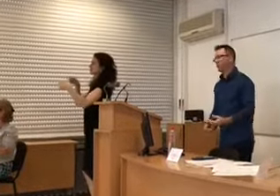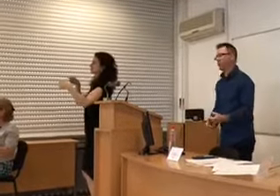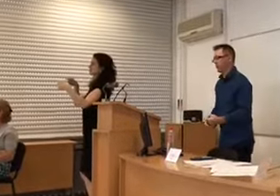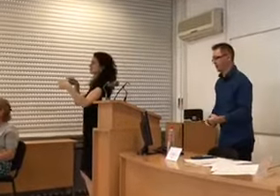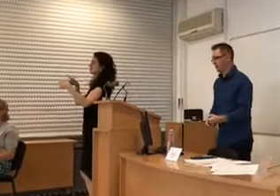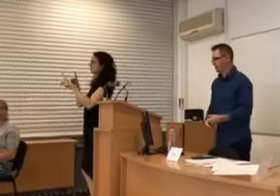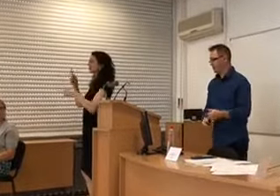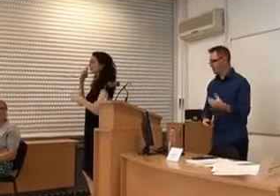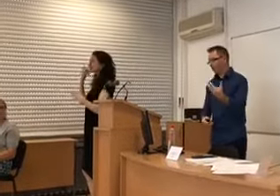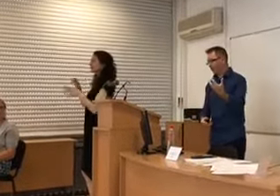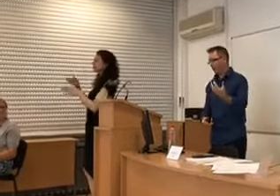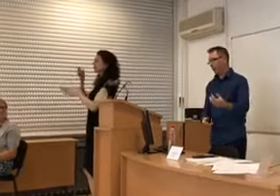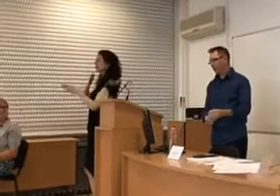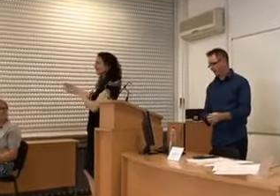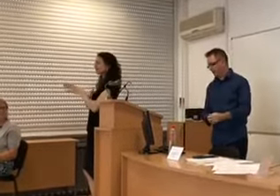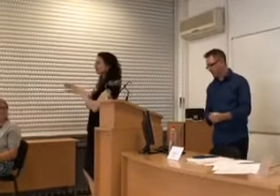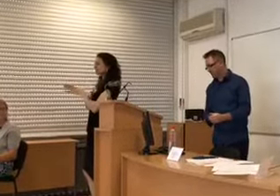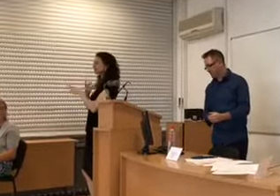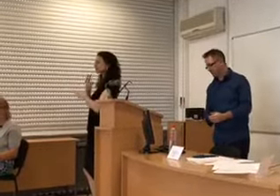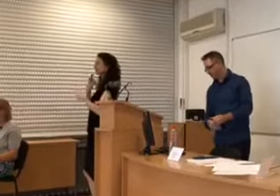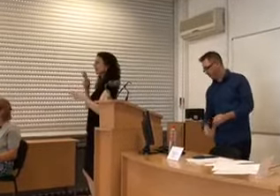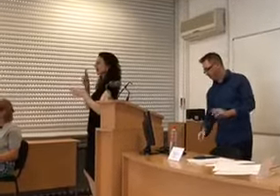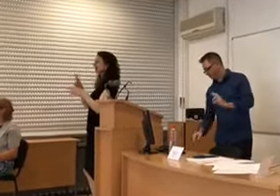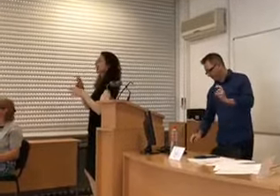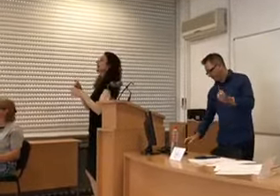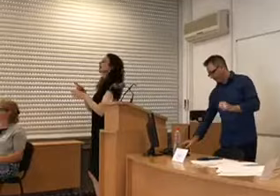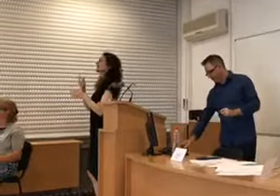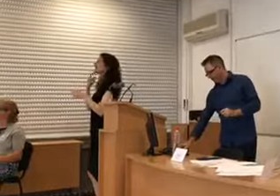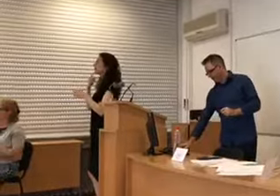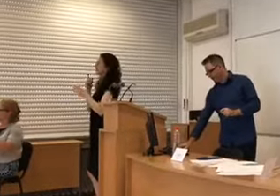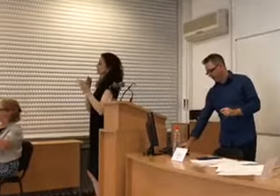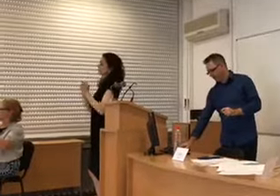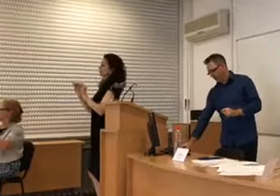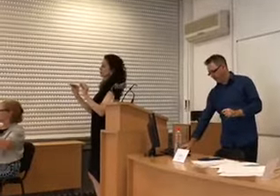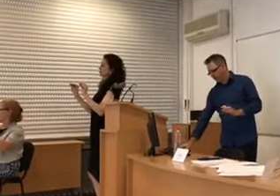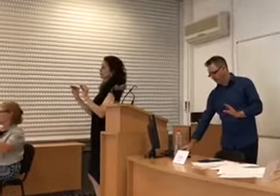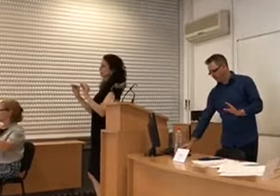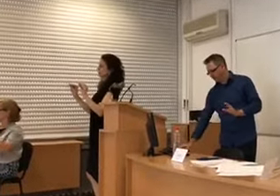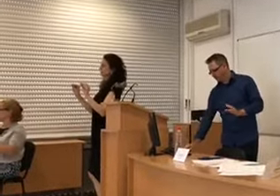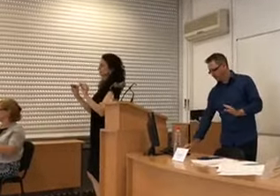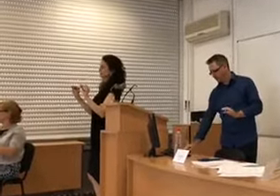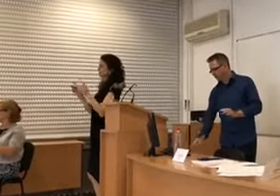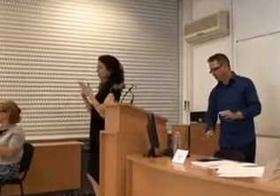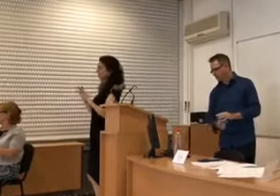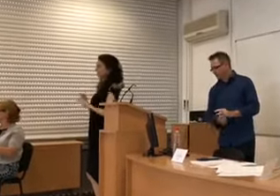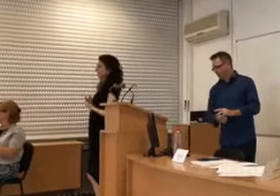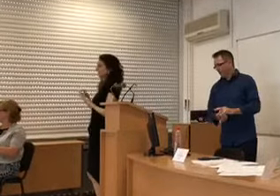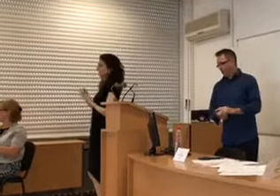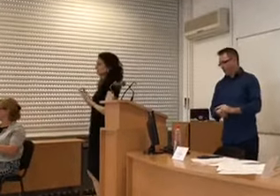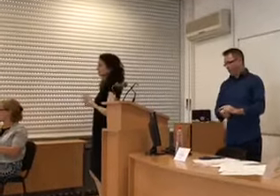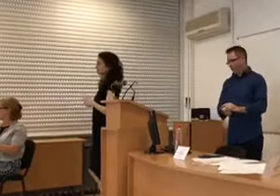invitation for content analysis, the verbalization.